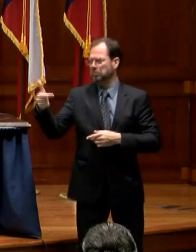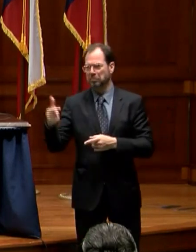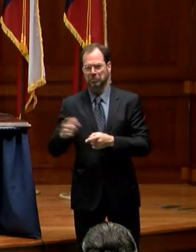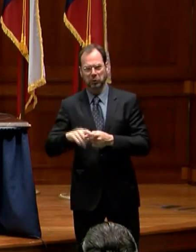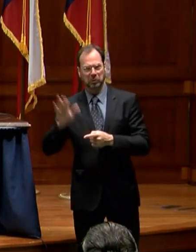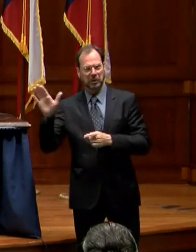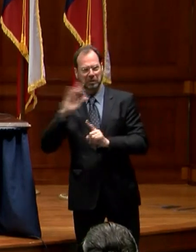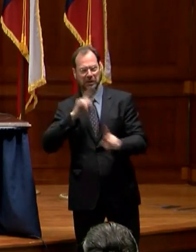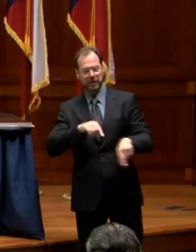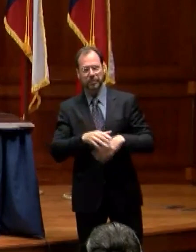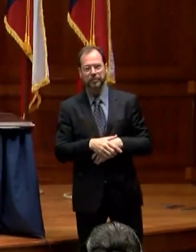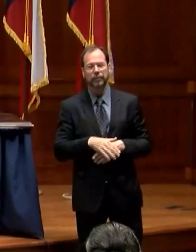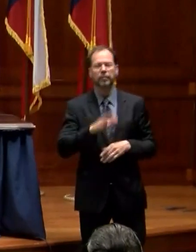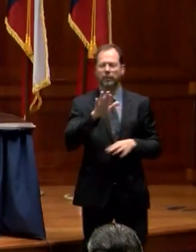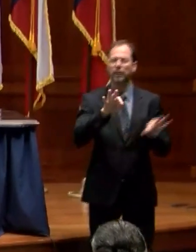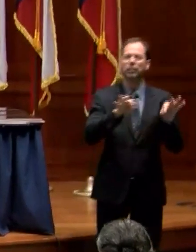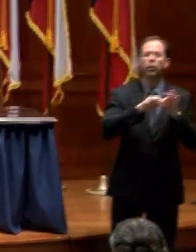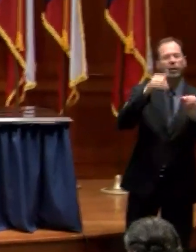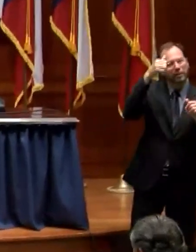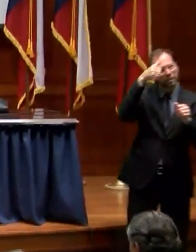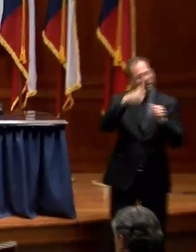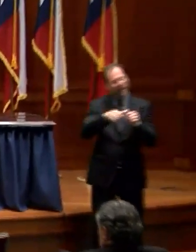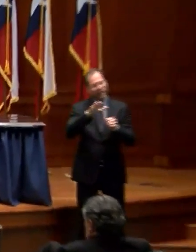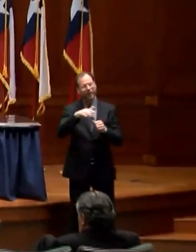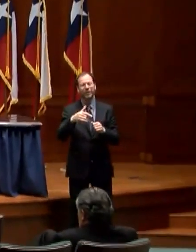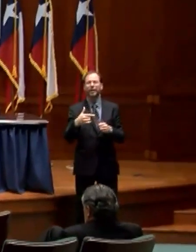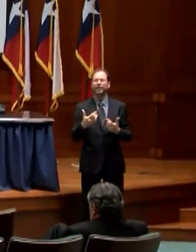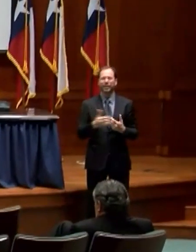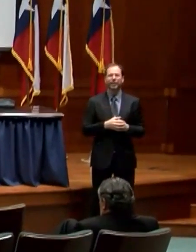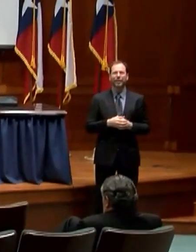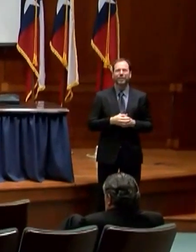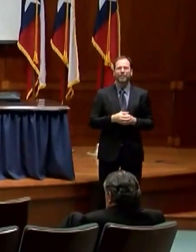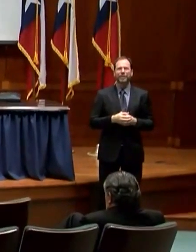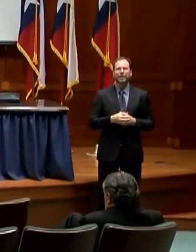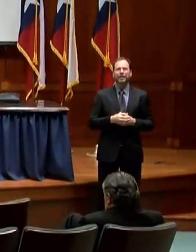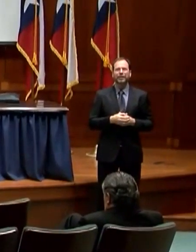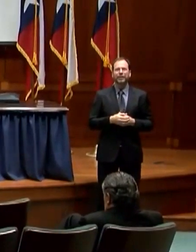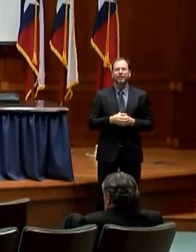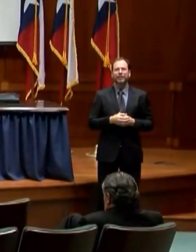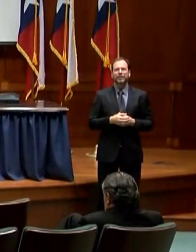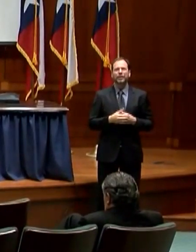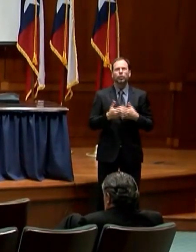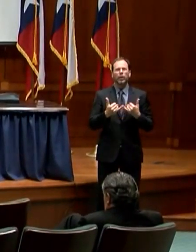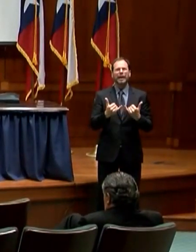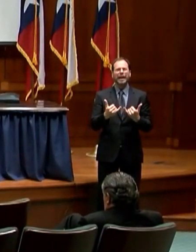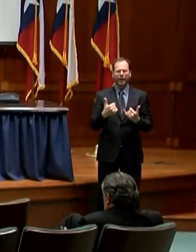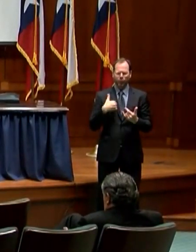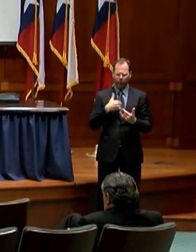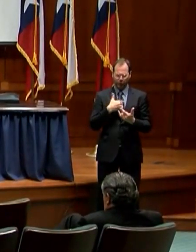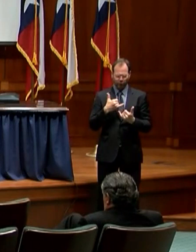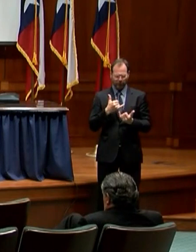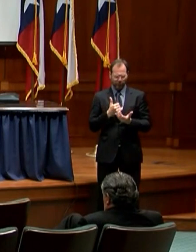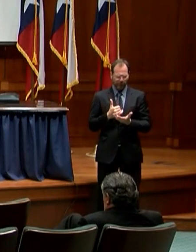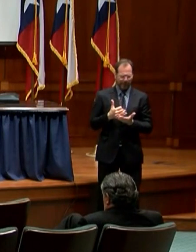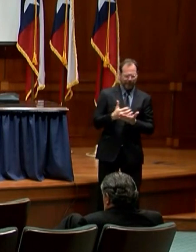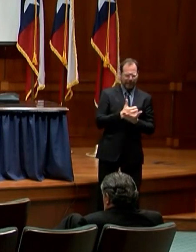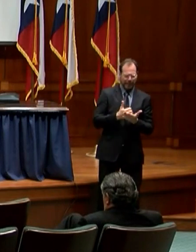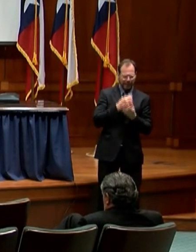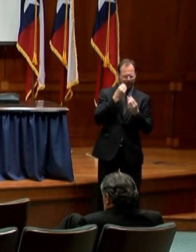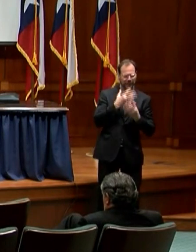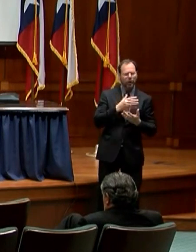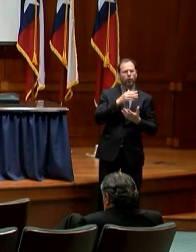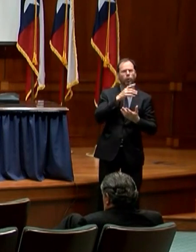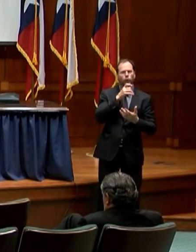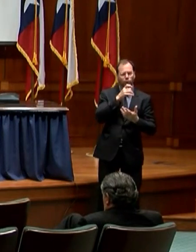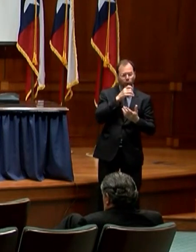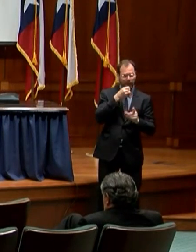Well, again, you need to remember that we're trying to get very key data in terms of the people